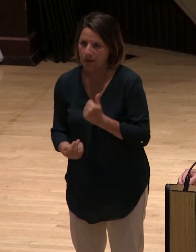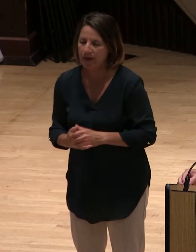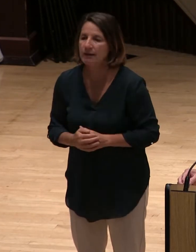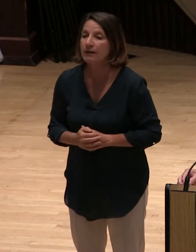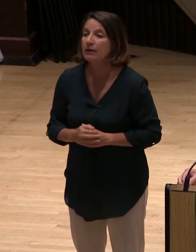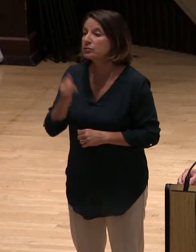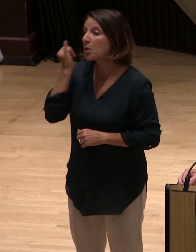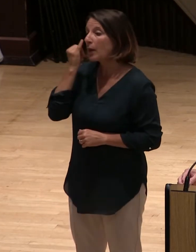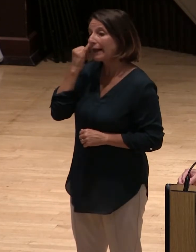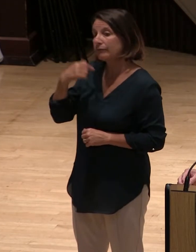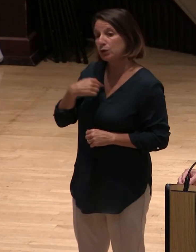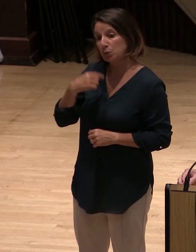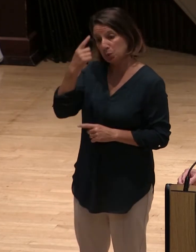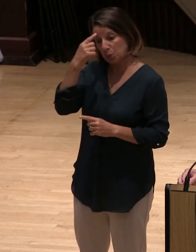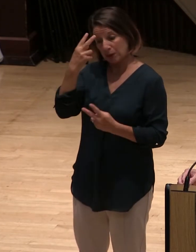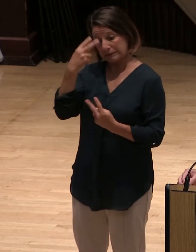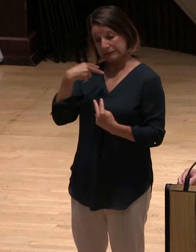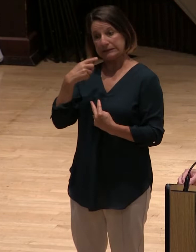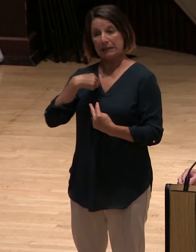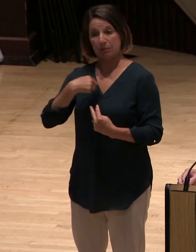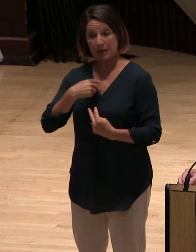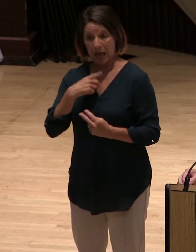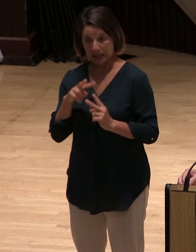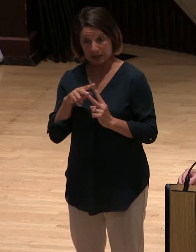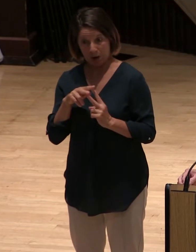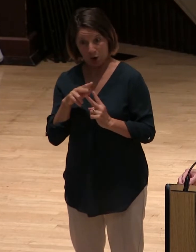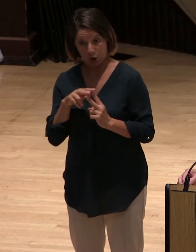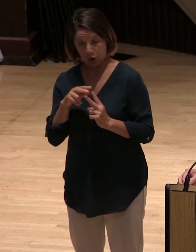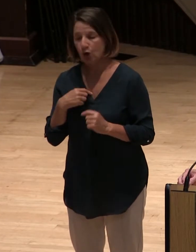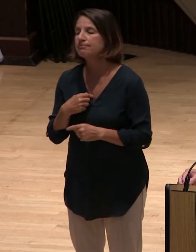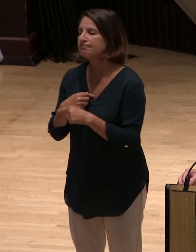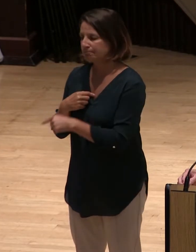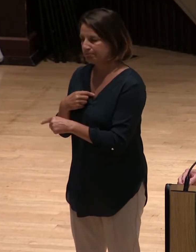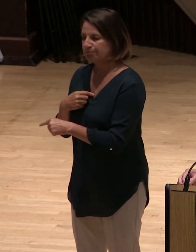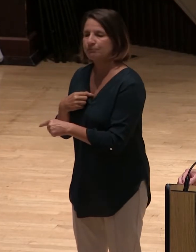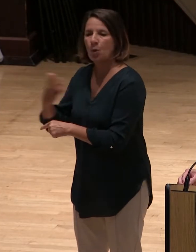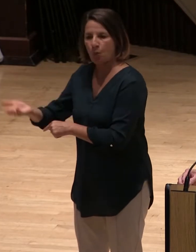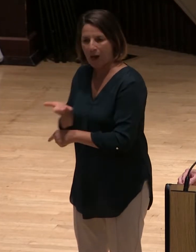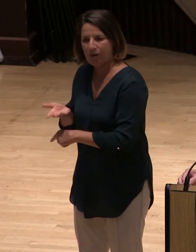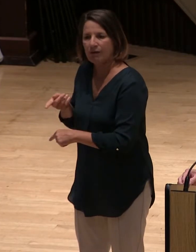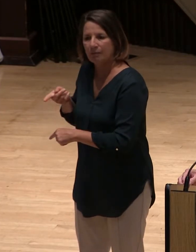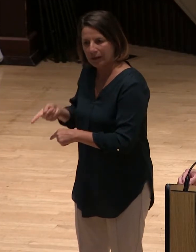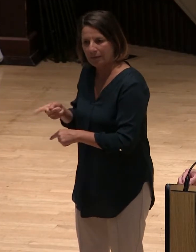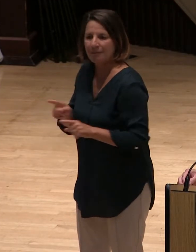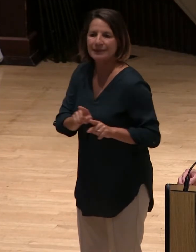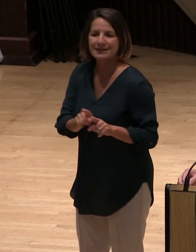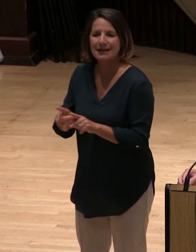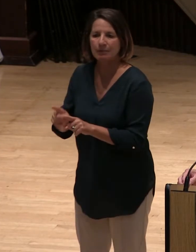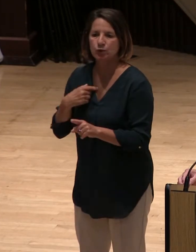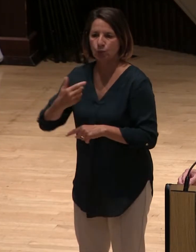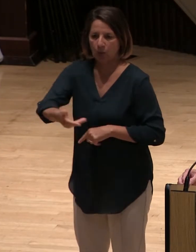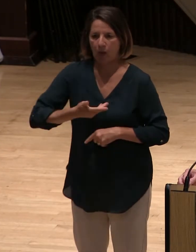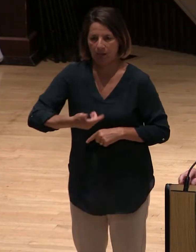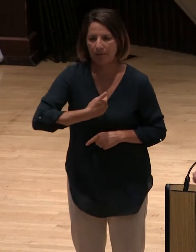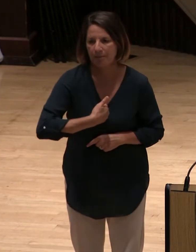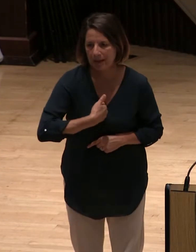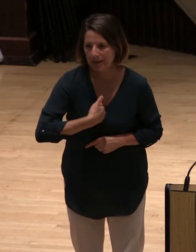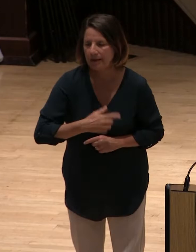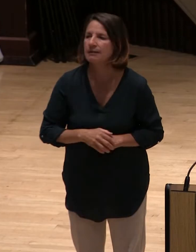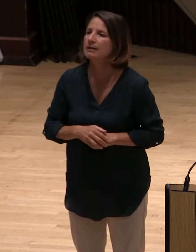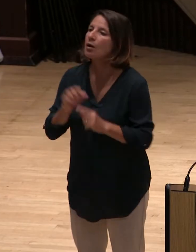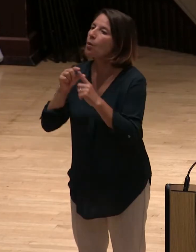me as a partner, welcome him as you would me. The Word of God.